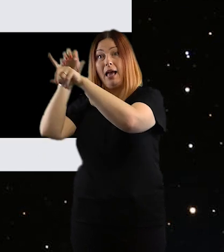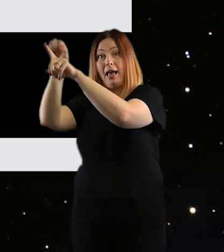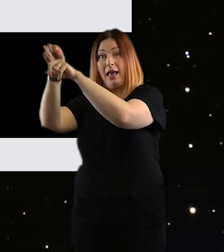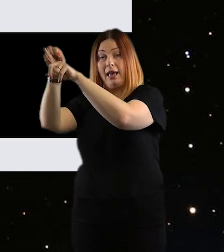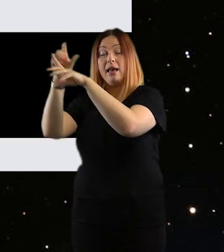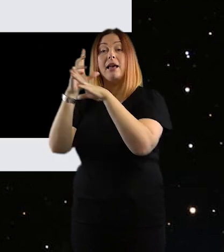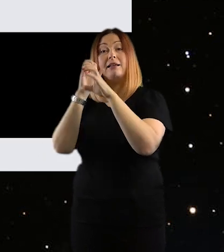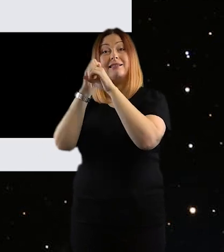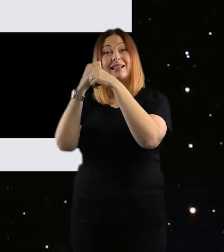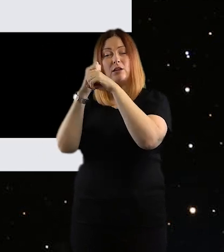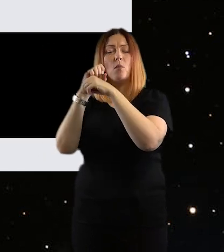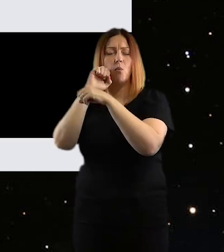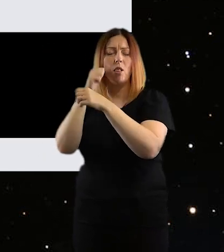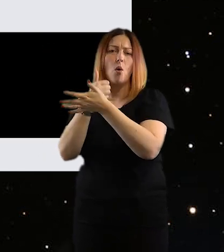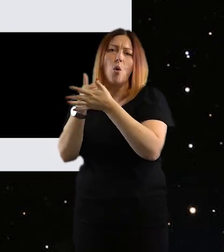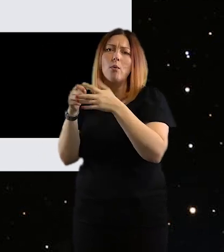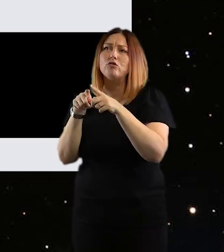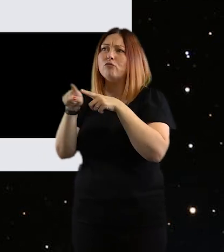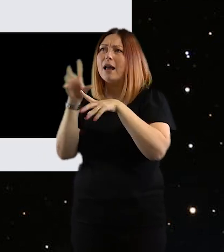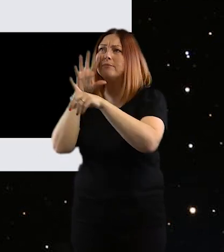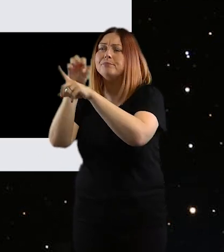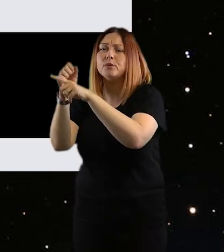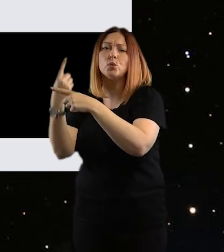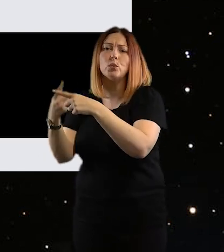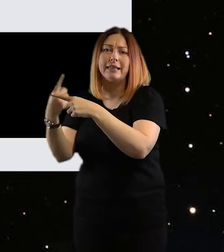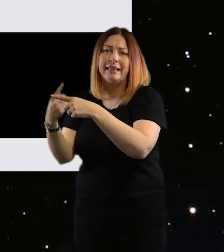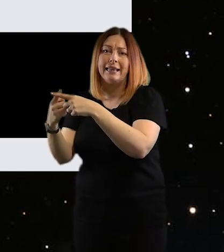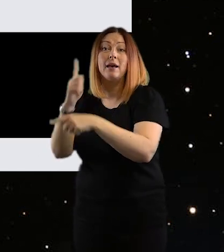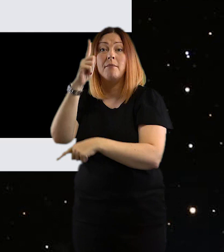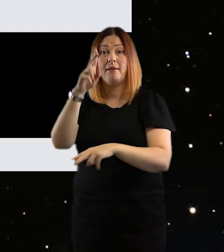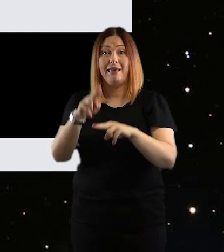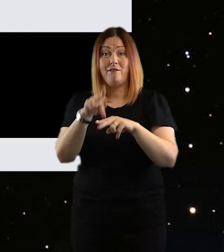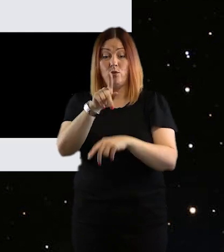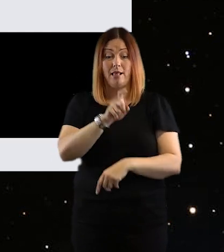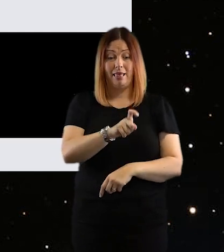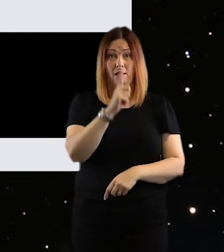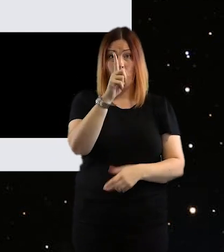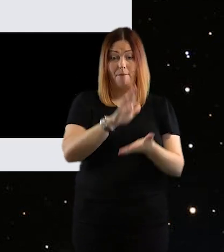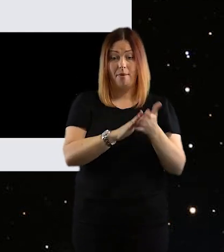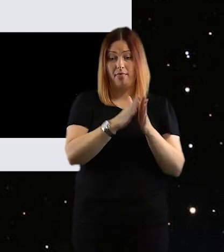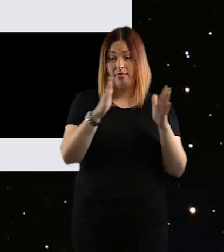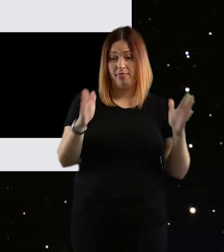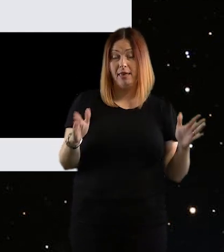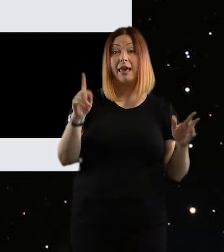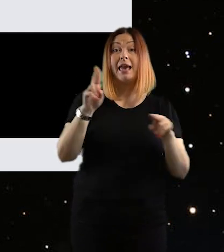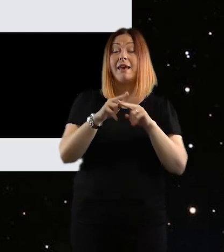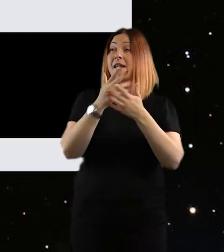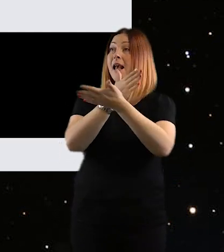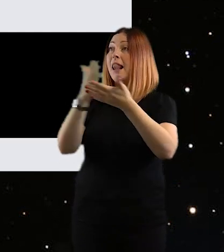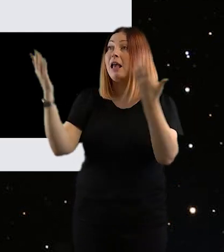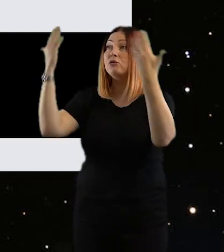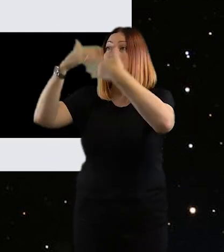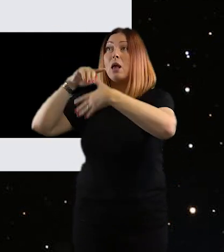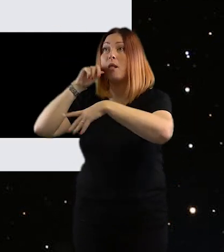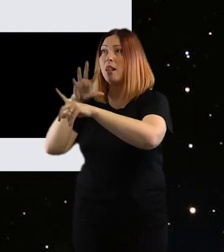quickly as it possibly can anyway. So by selecting a month, if the conditions are right tonight, it will take the observation tonight. You don't need to